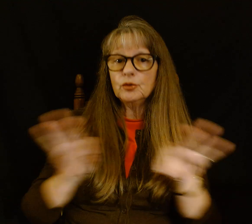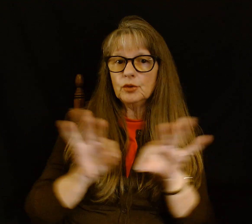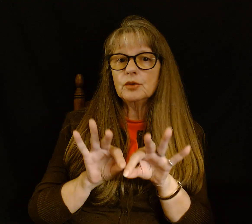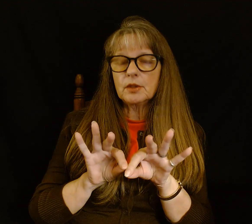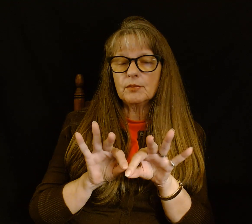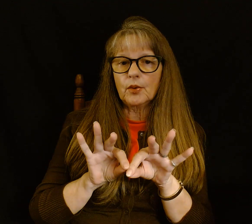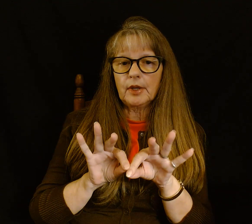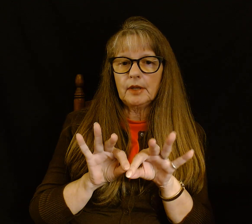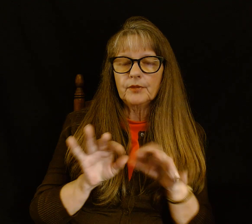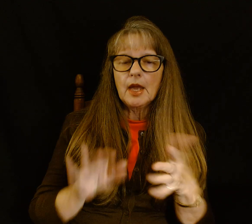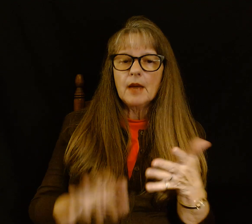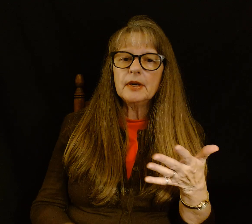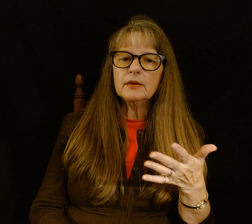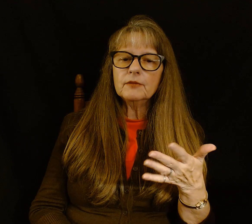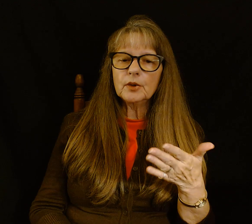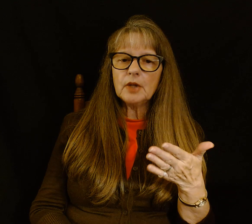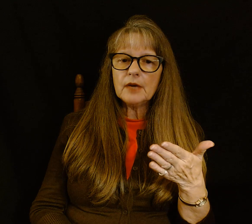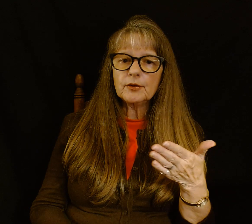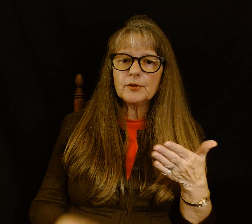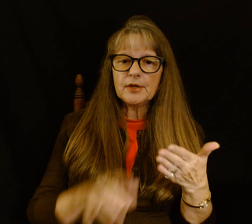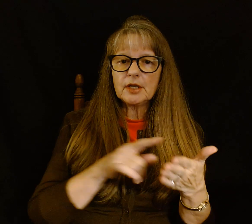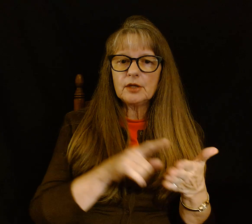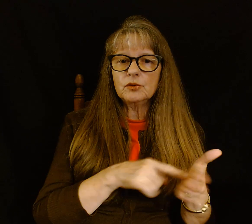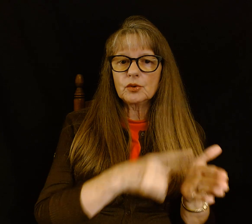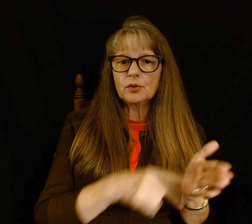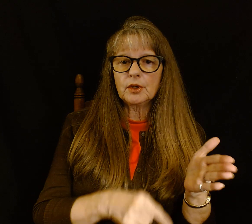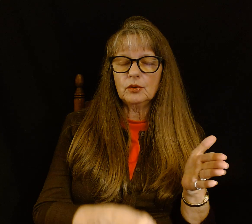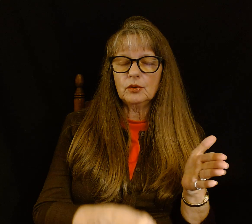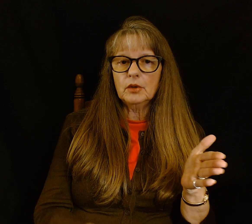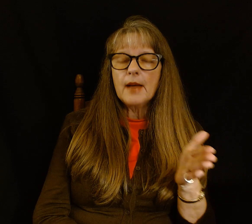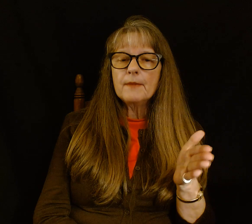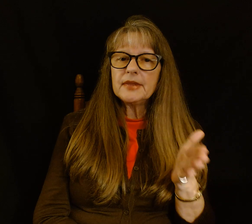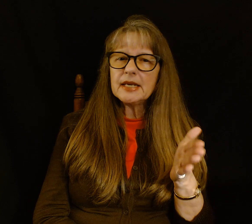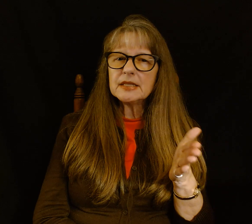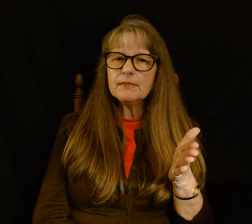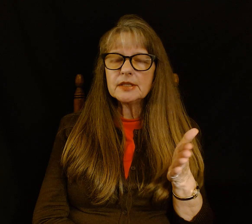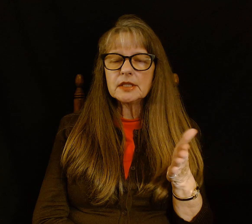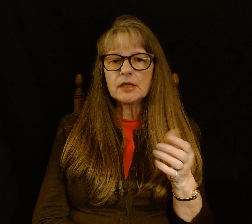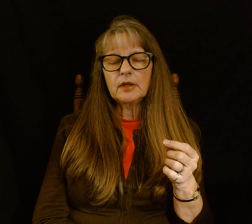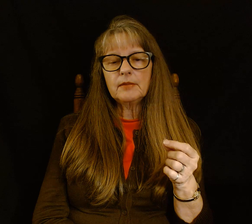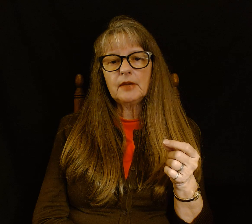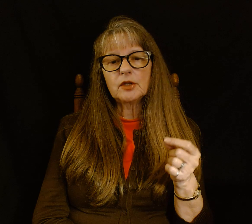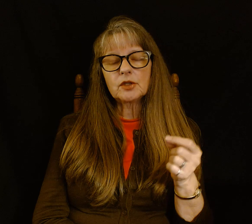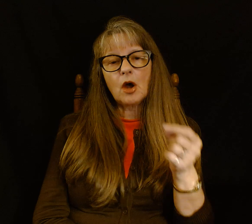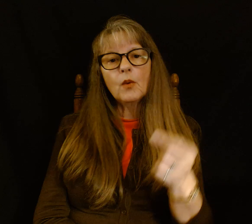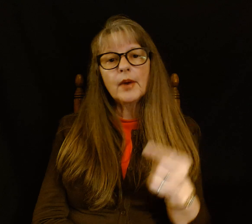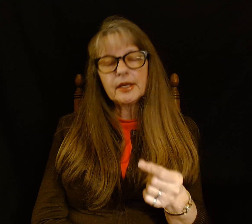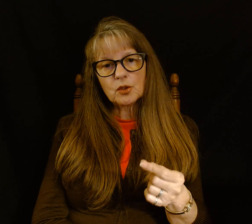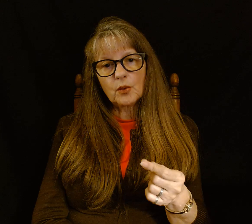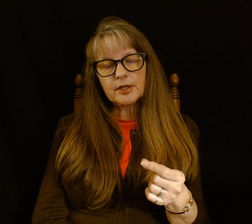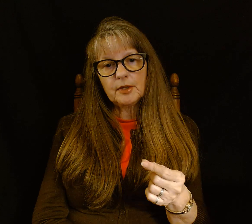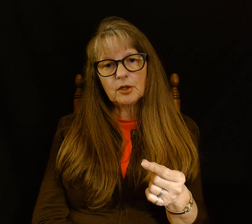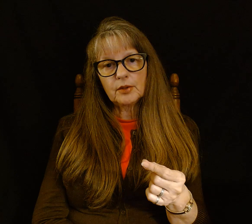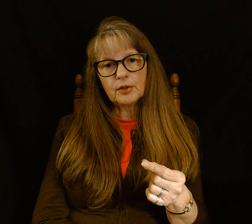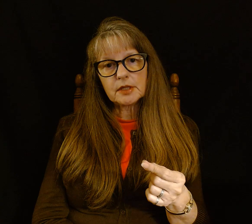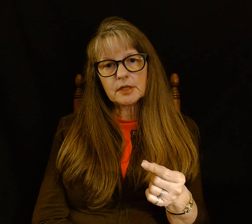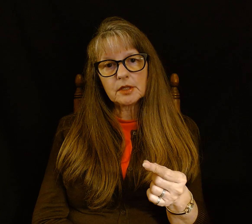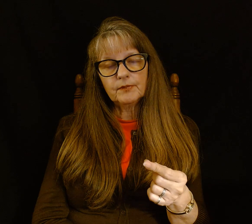use important. But for a lot of other things, I use critical. But that doesn't necessarily mean that it's always going to be a criticism.